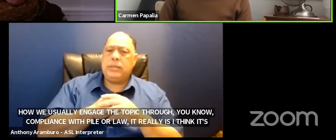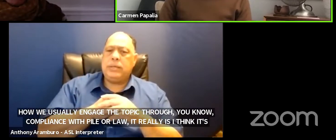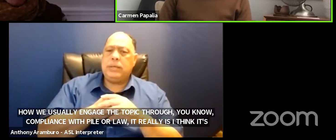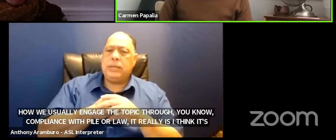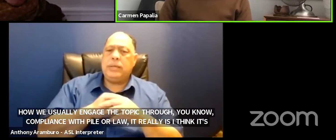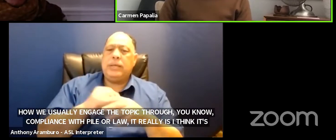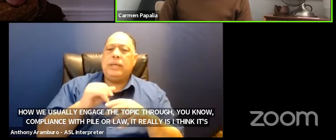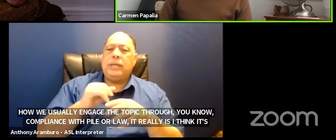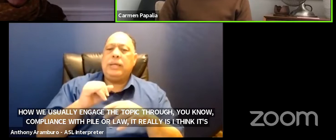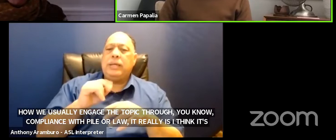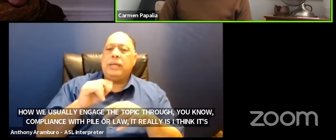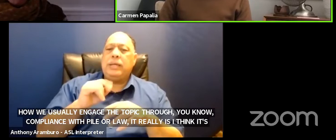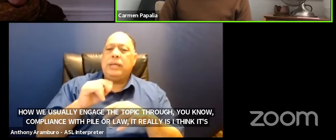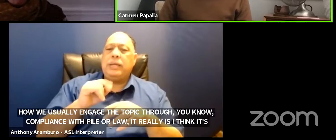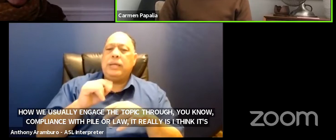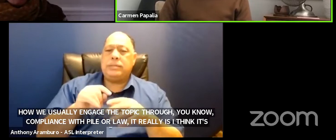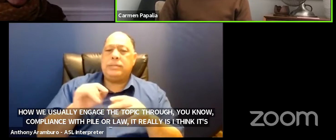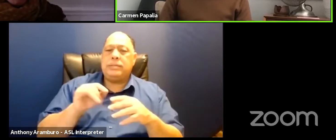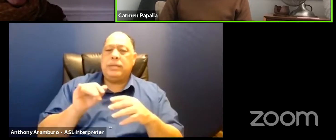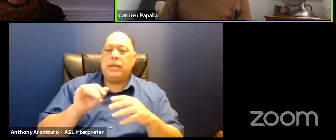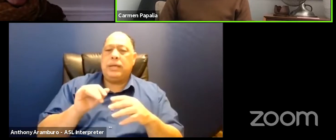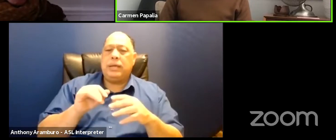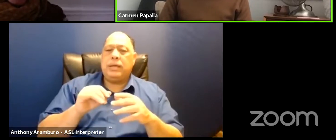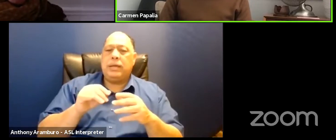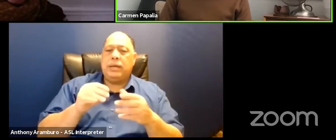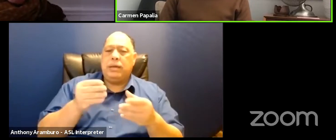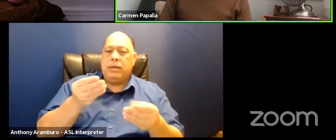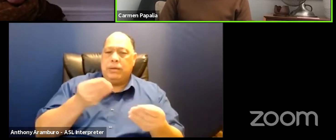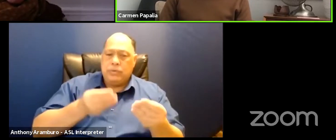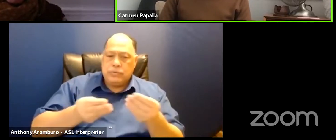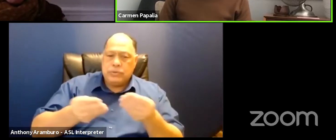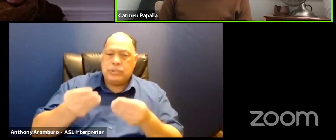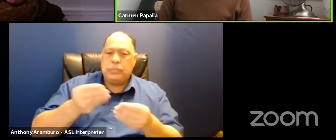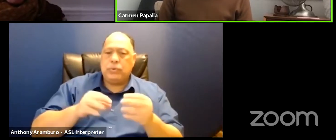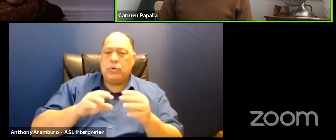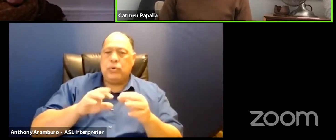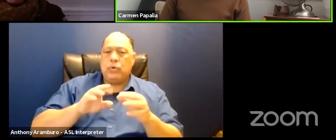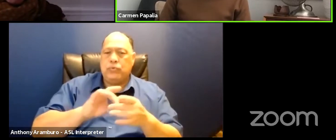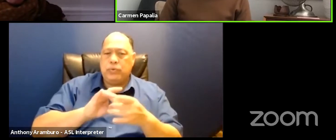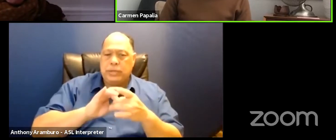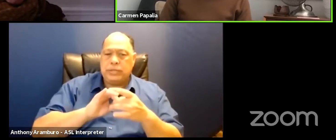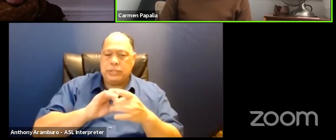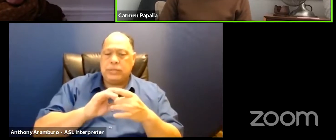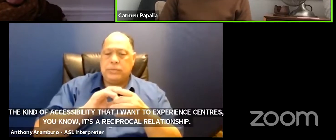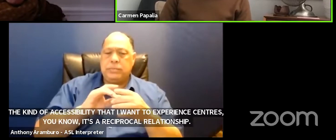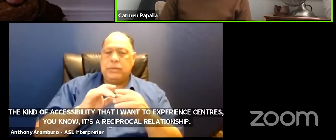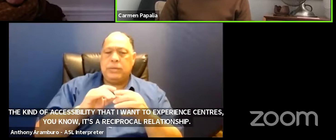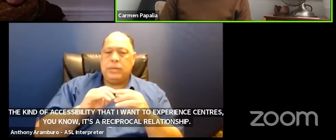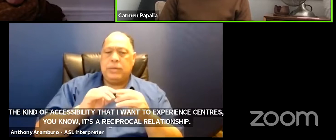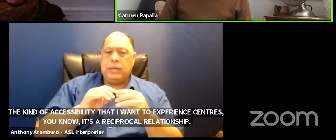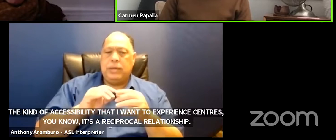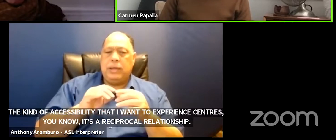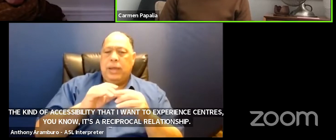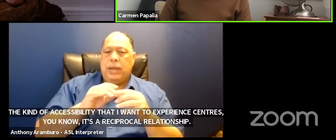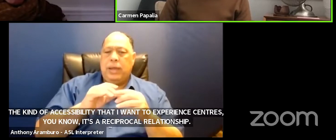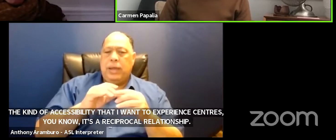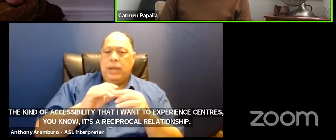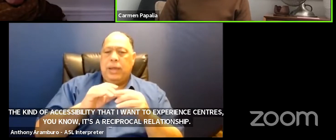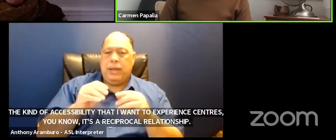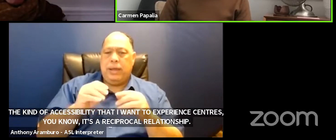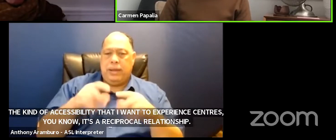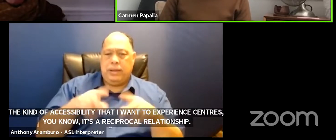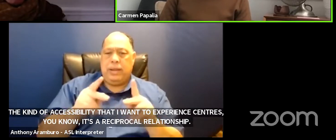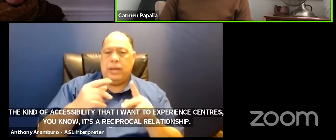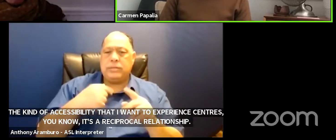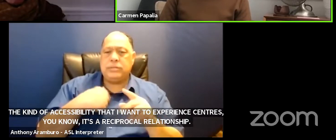it's reciprocal. It's a reciprocal relationship. It is accountable, and it allows me